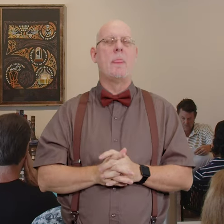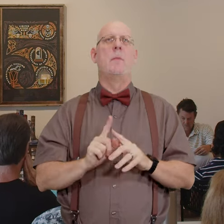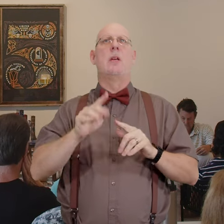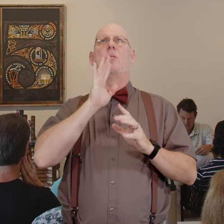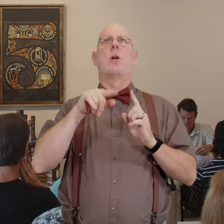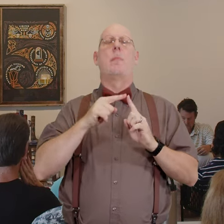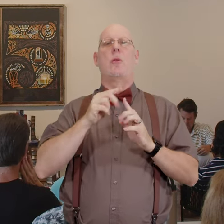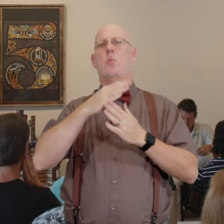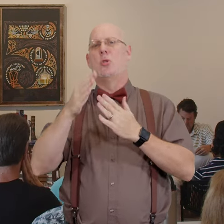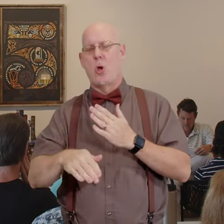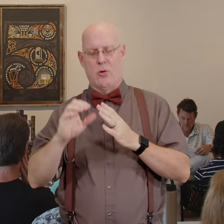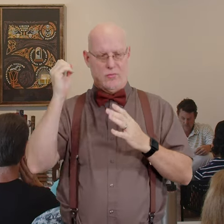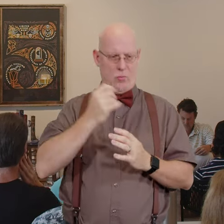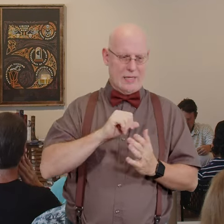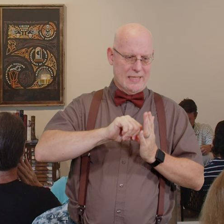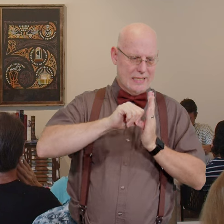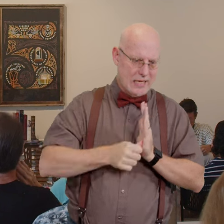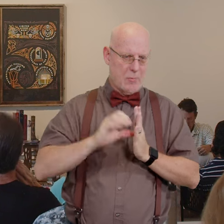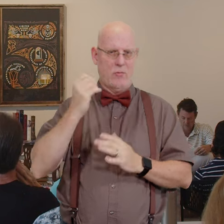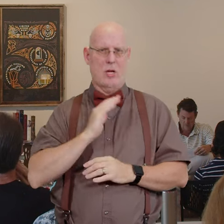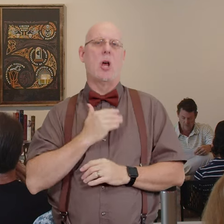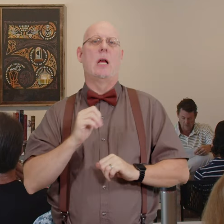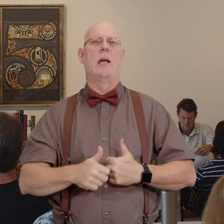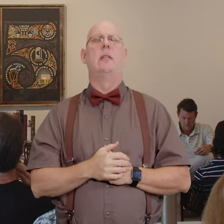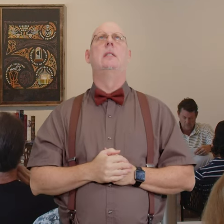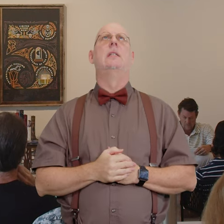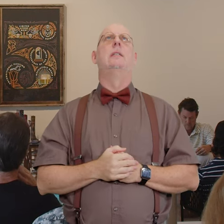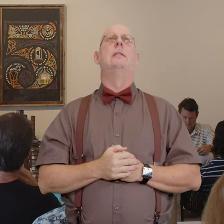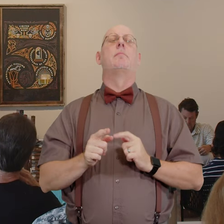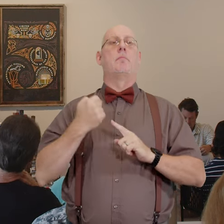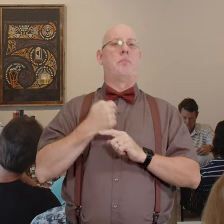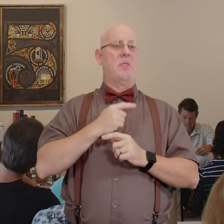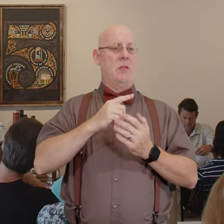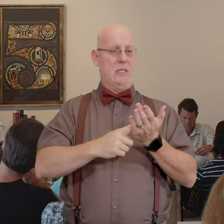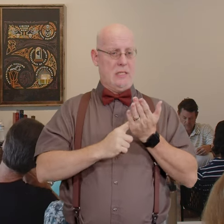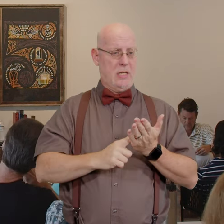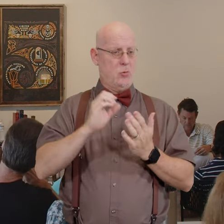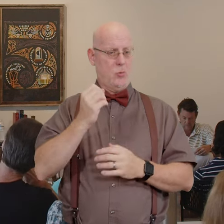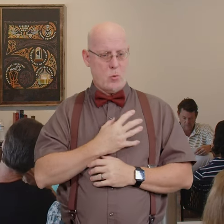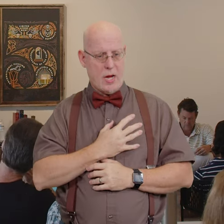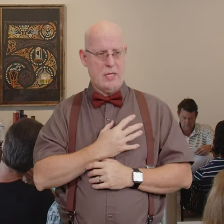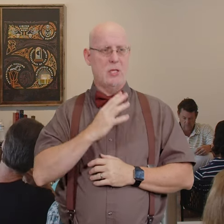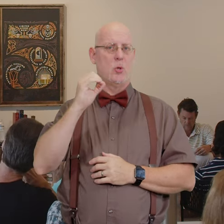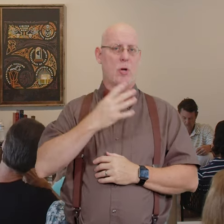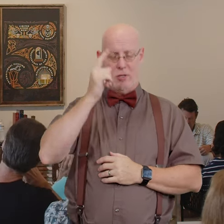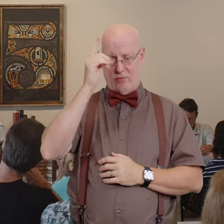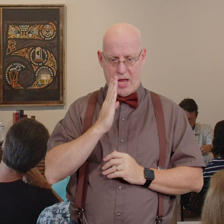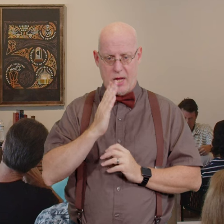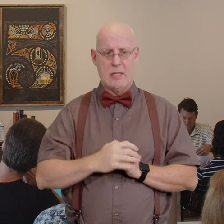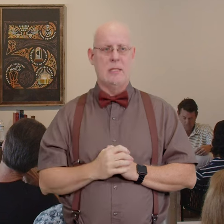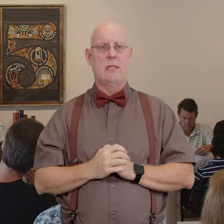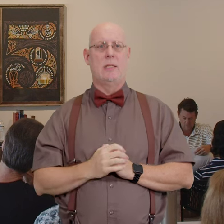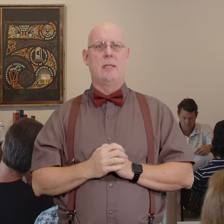book, but he's talking about the result of grace, the impact of grace in our lives. And so when we talk about grace and the graciousness